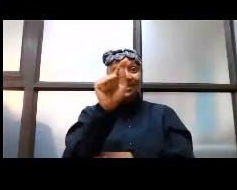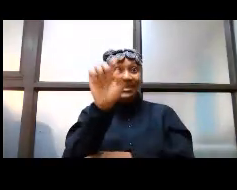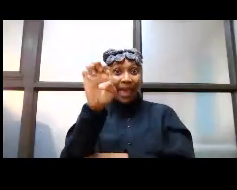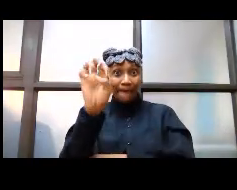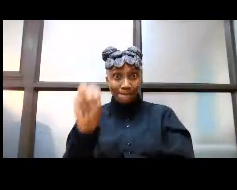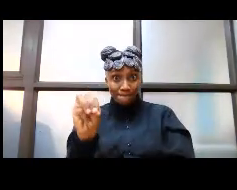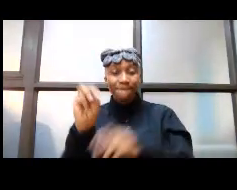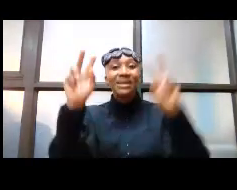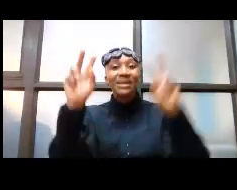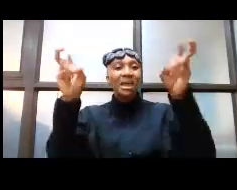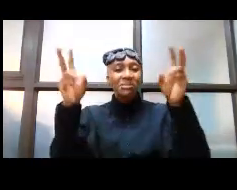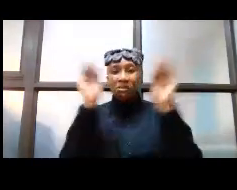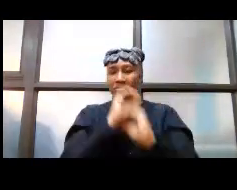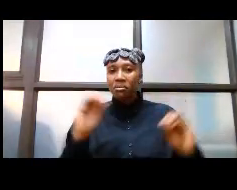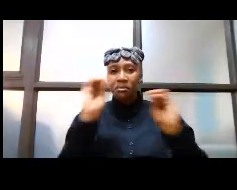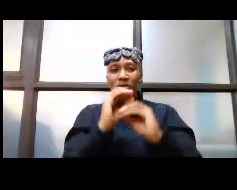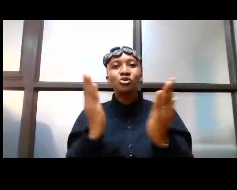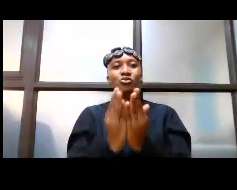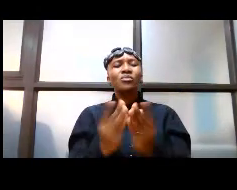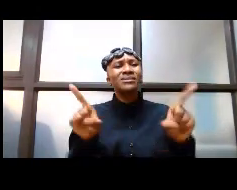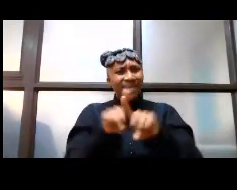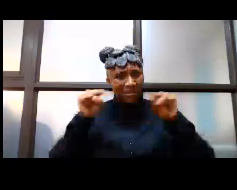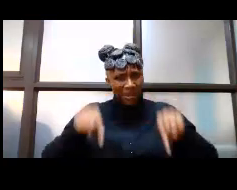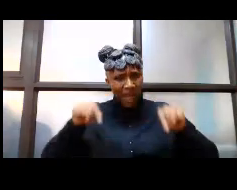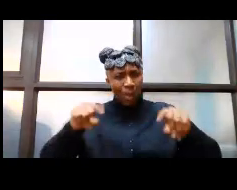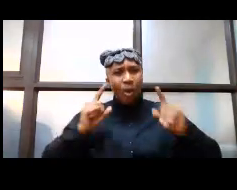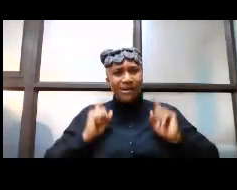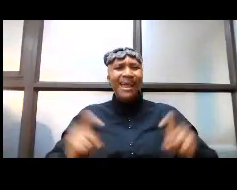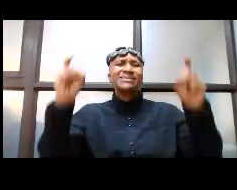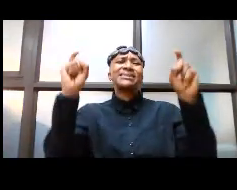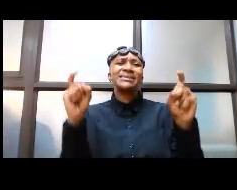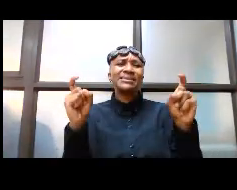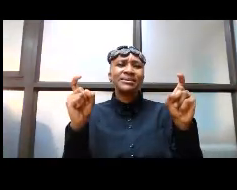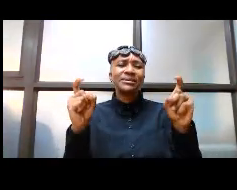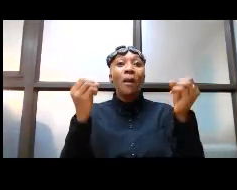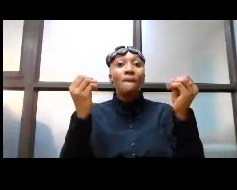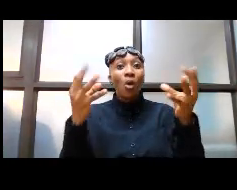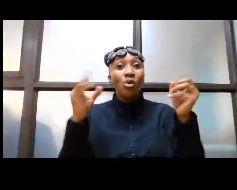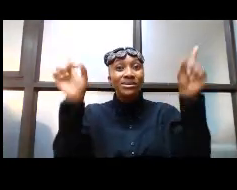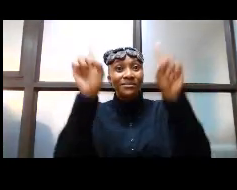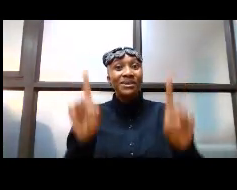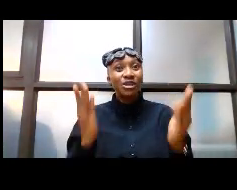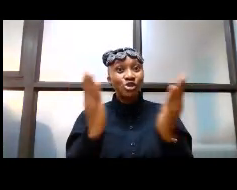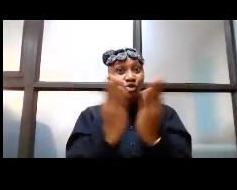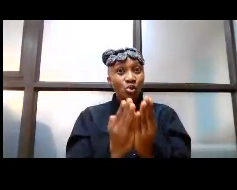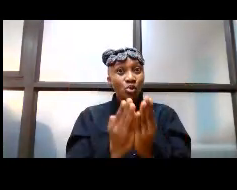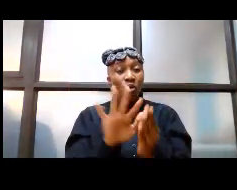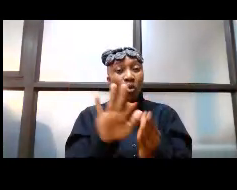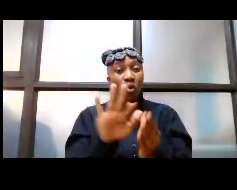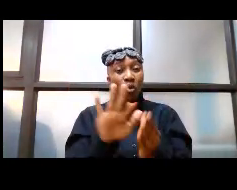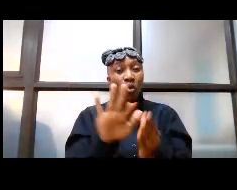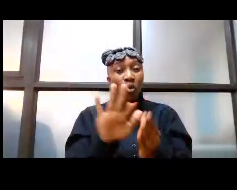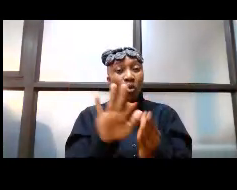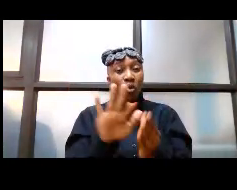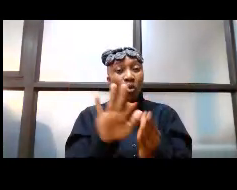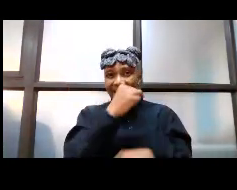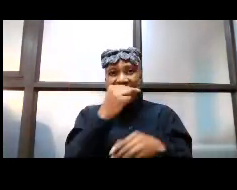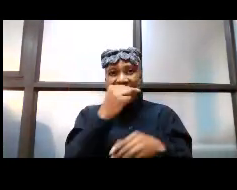now is still a bit of a crisis. Most special schools or schools for the blind, they don't